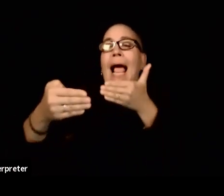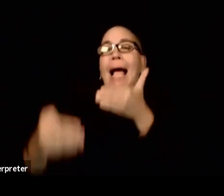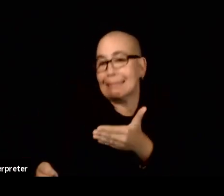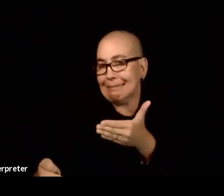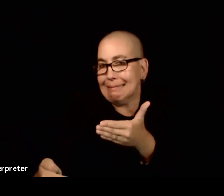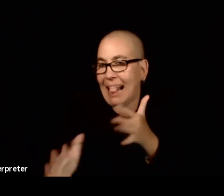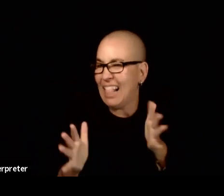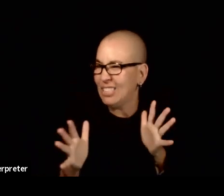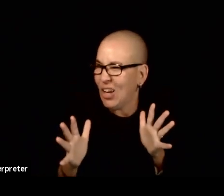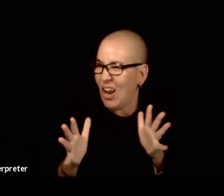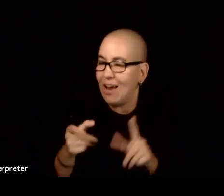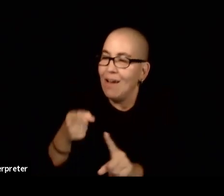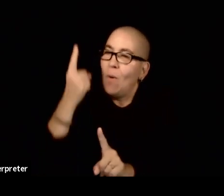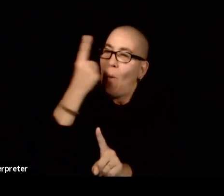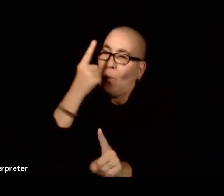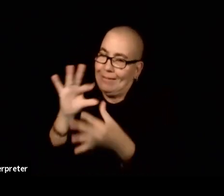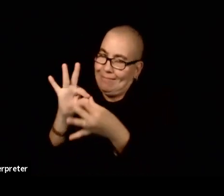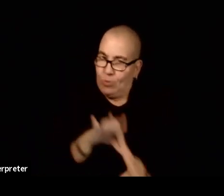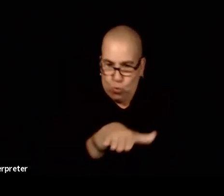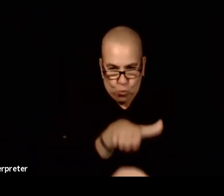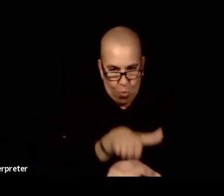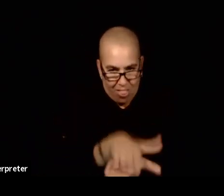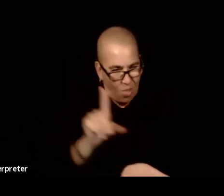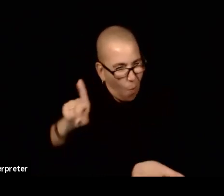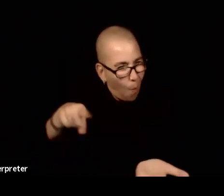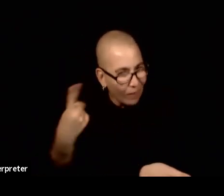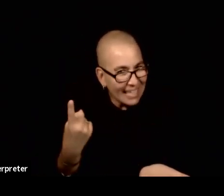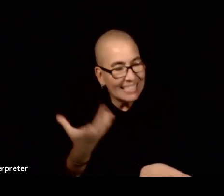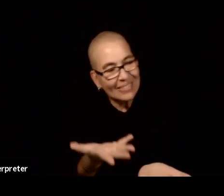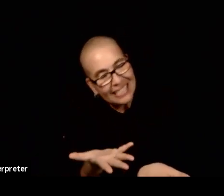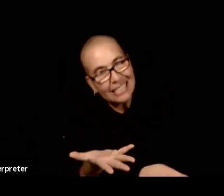schools, that where the commitment has been made to make sure that we